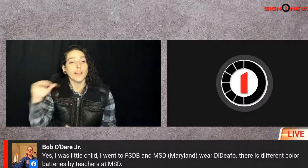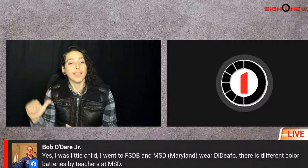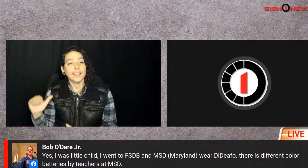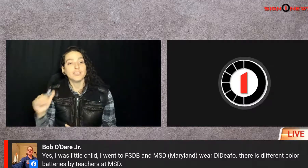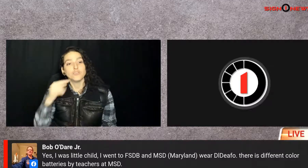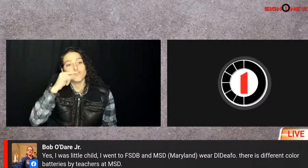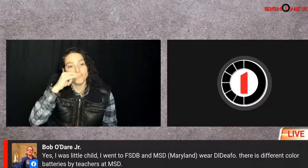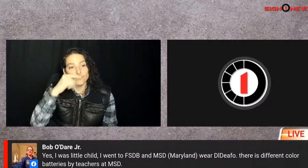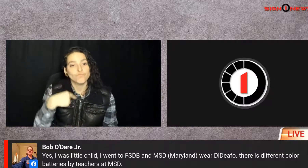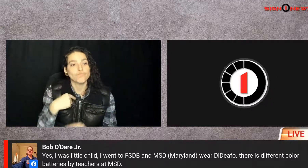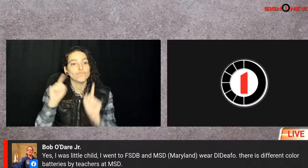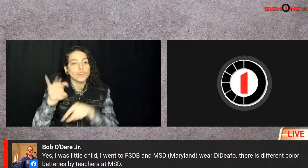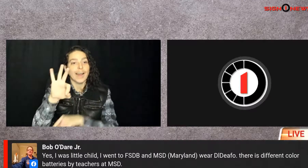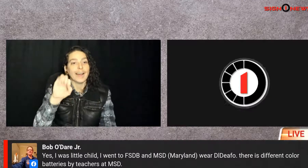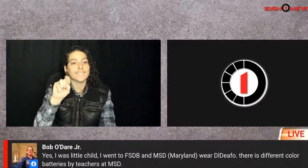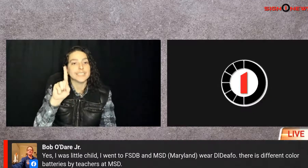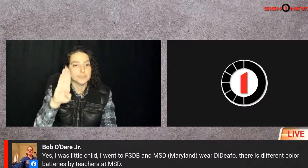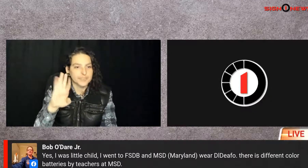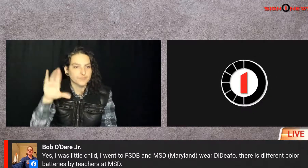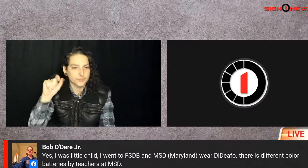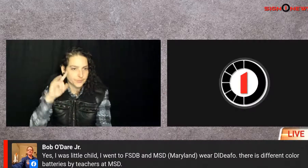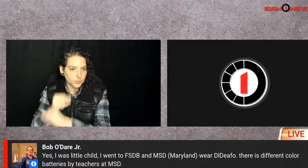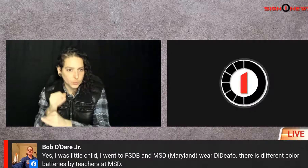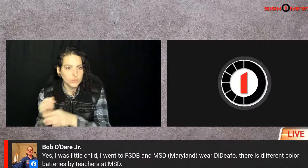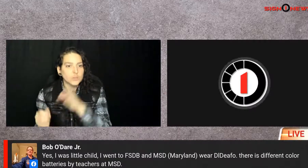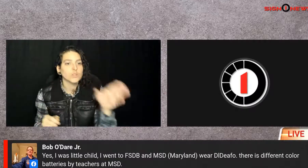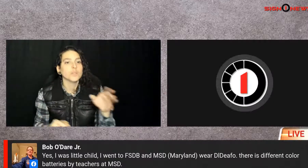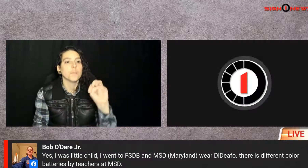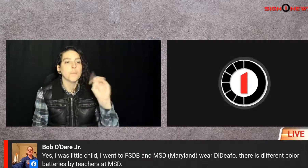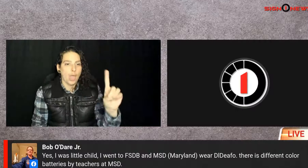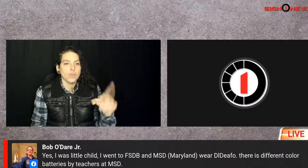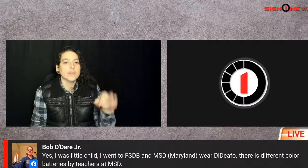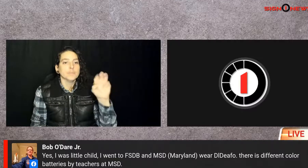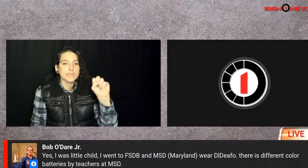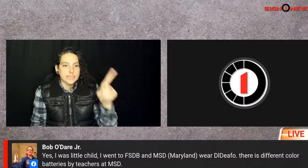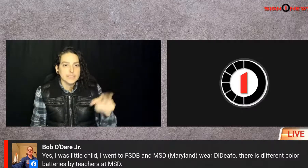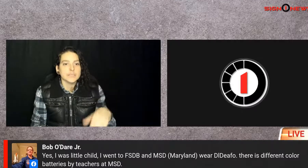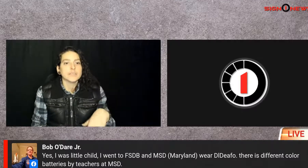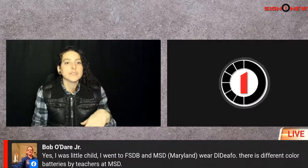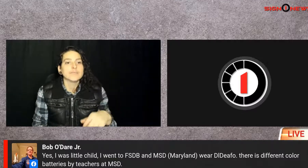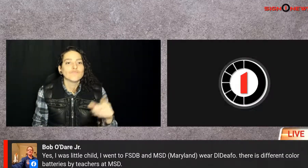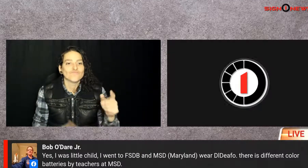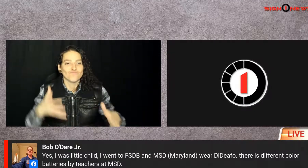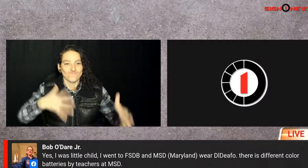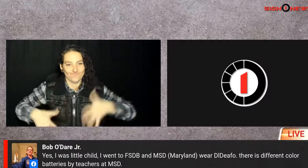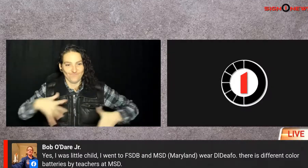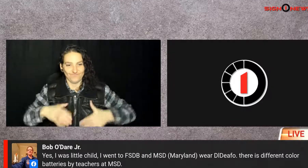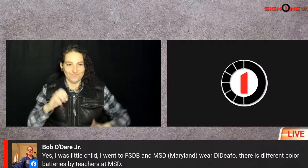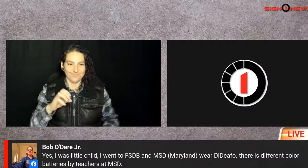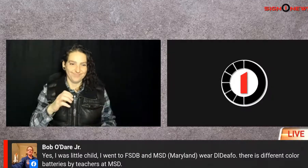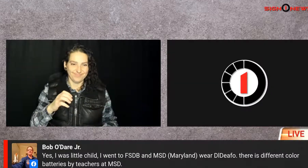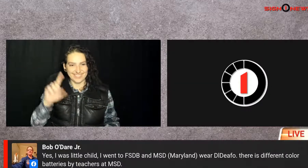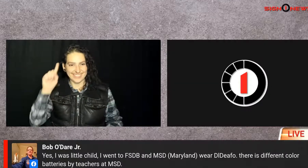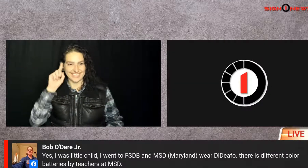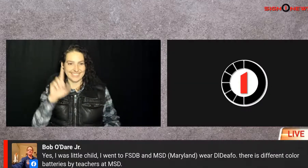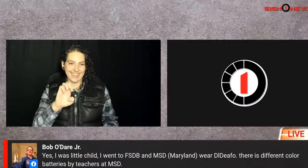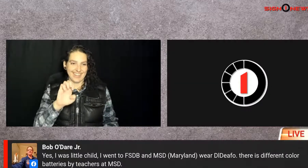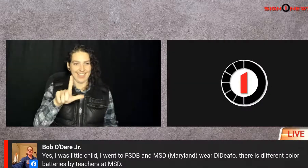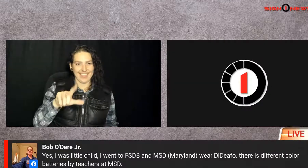And Bob says, yes, I was a child. I went to the Florida School for the Deafblind and Maryland.